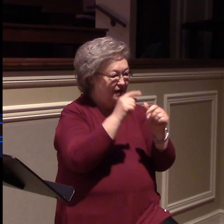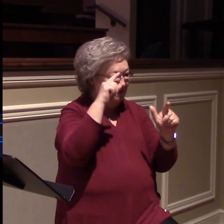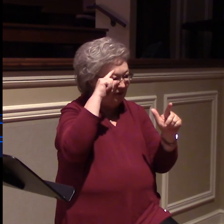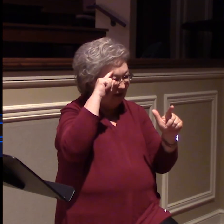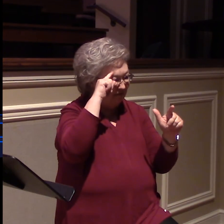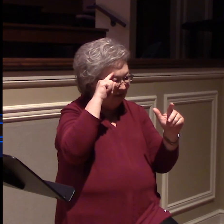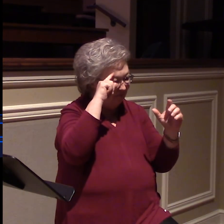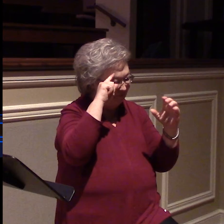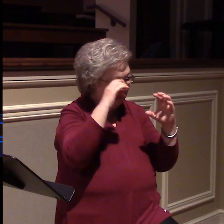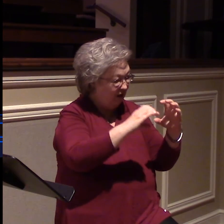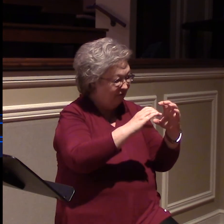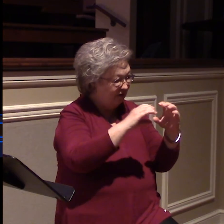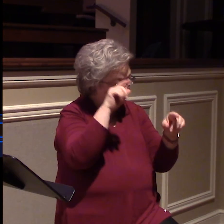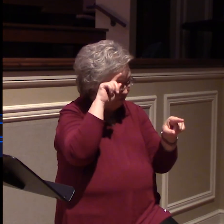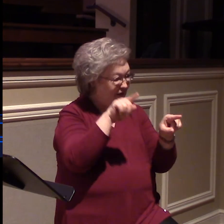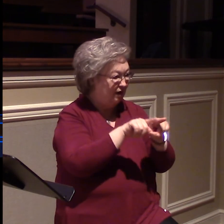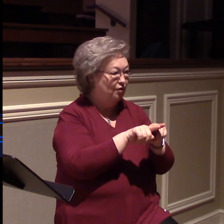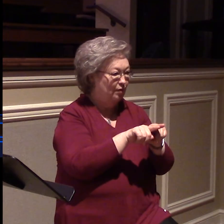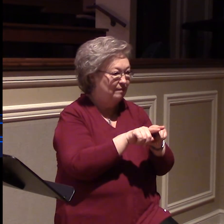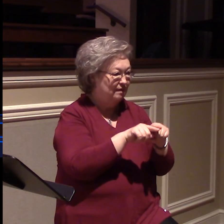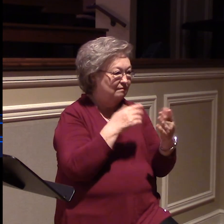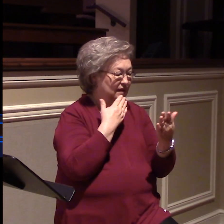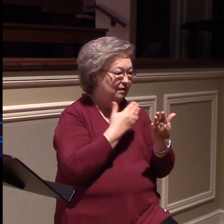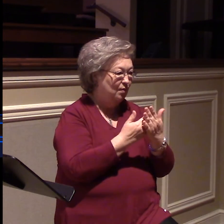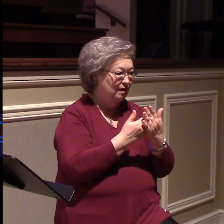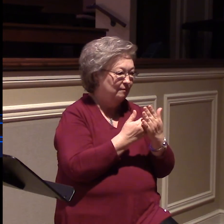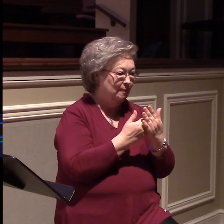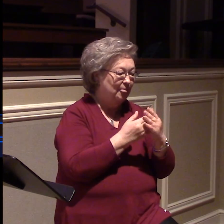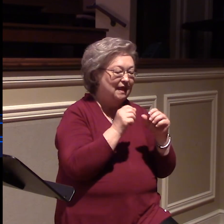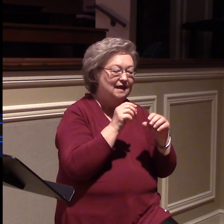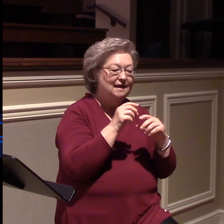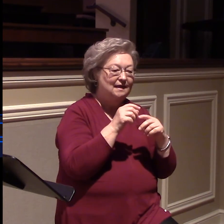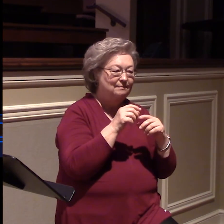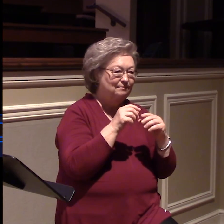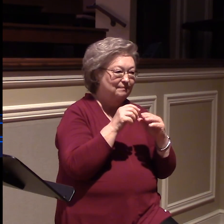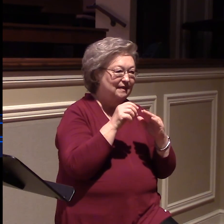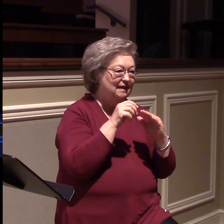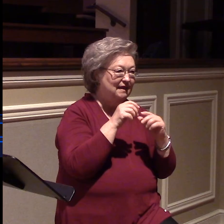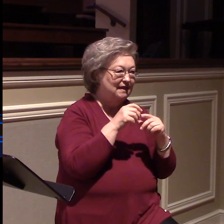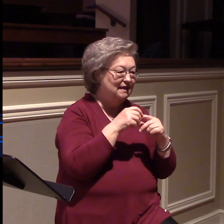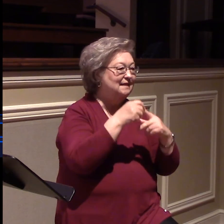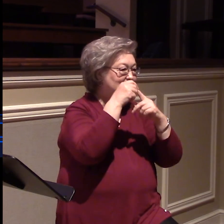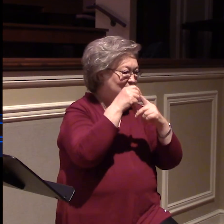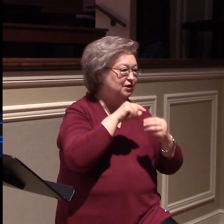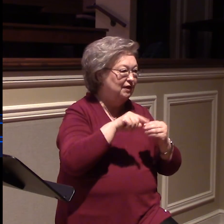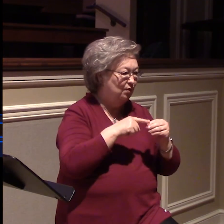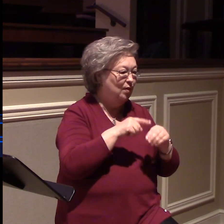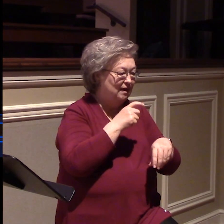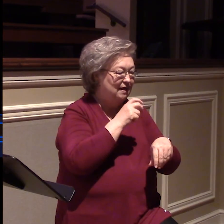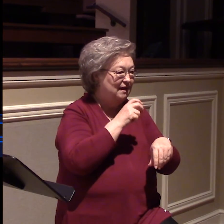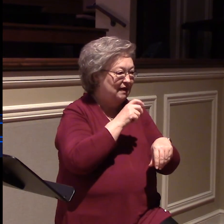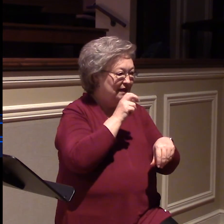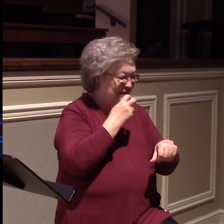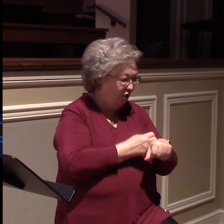Even when things get hard, and especially when things get hard. And then through that, the church is able to proclaim